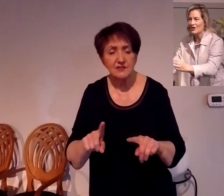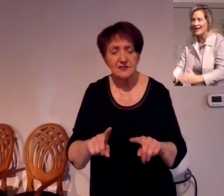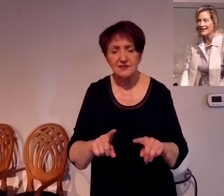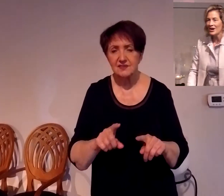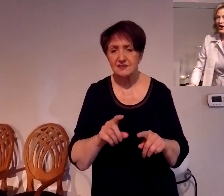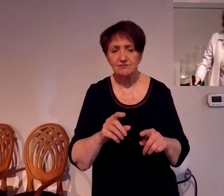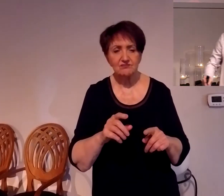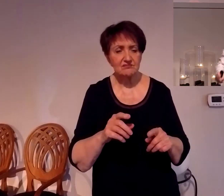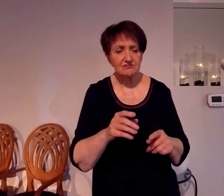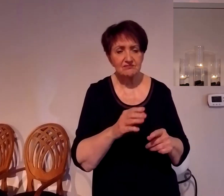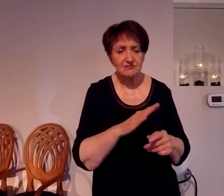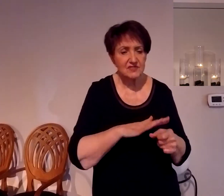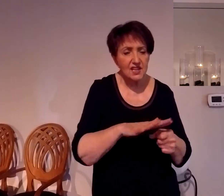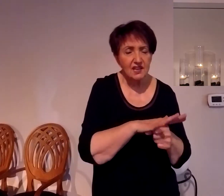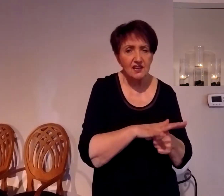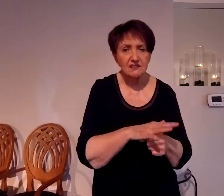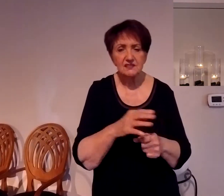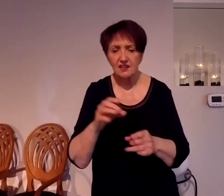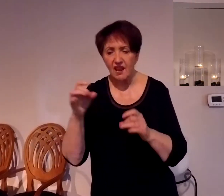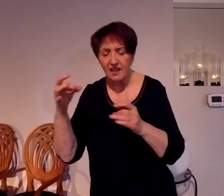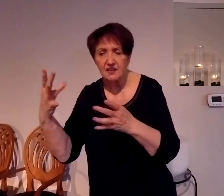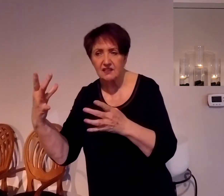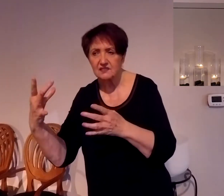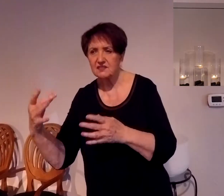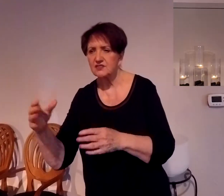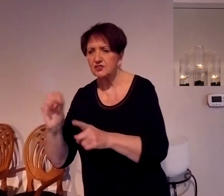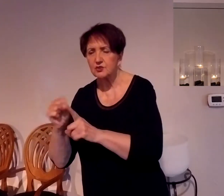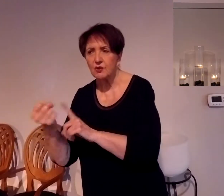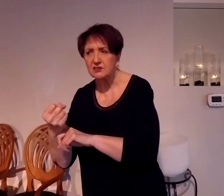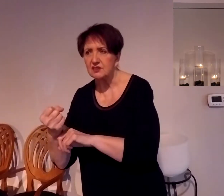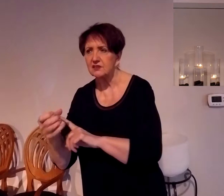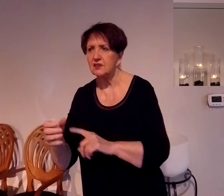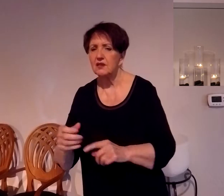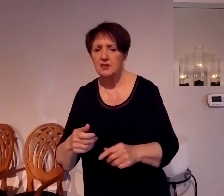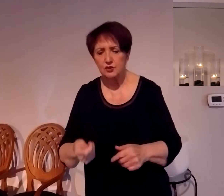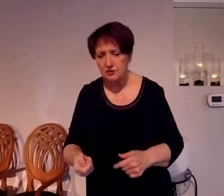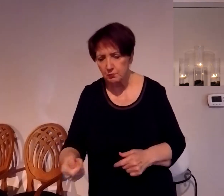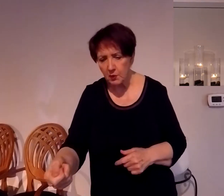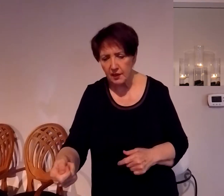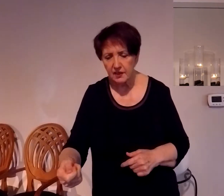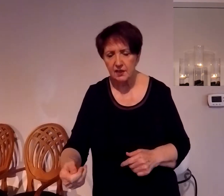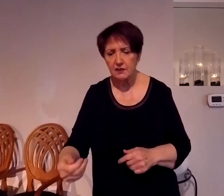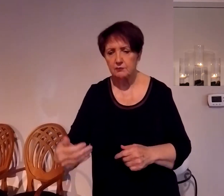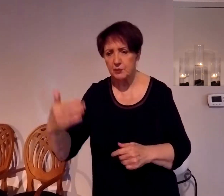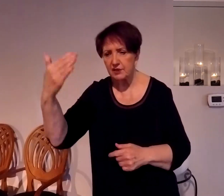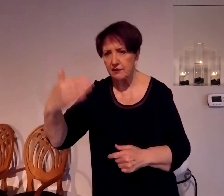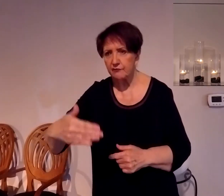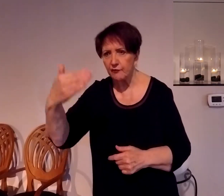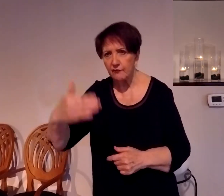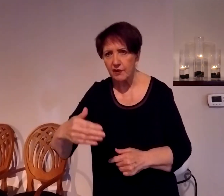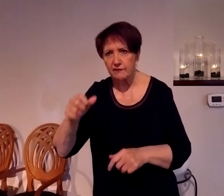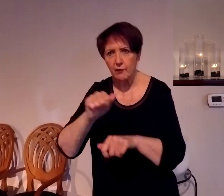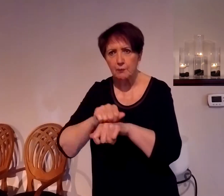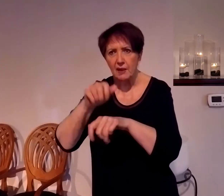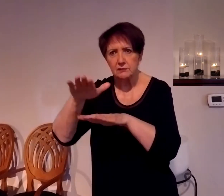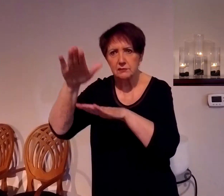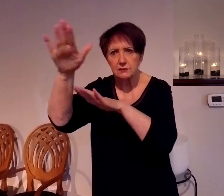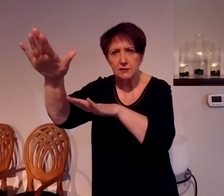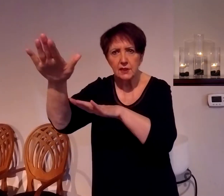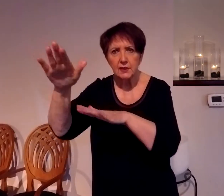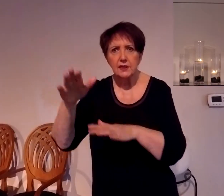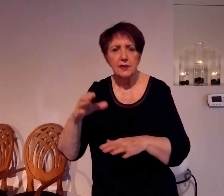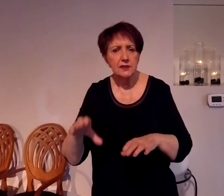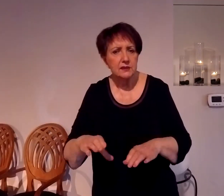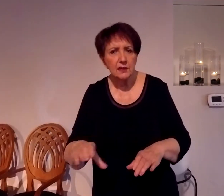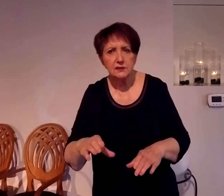situations and all that, all you have to do is plug this thing to the top of your camera and plug it in and put it in front of a mountain, and it does its artificial intelligence, and it